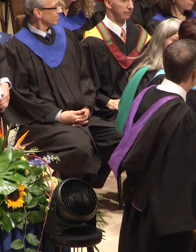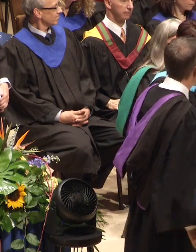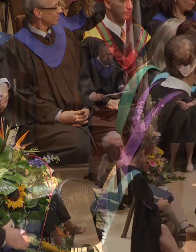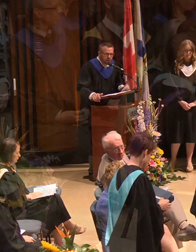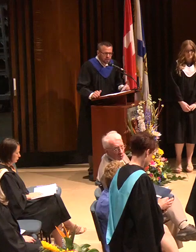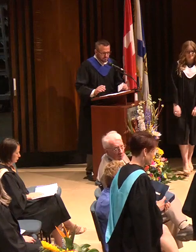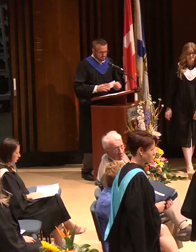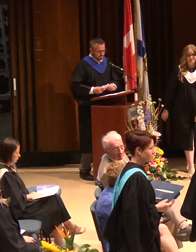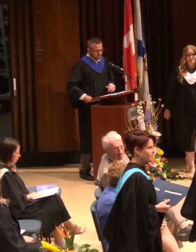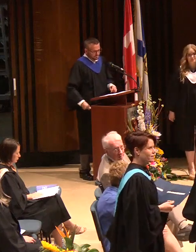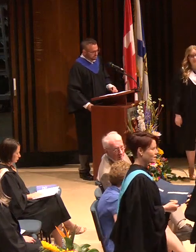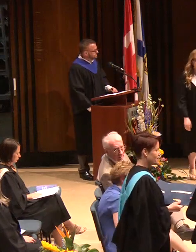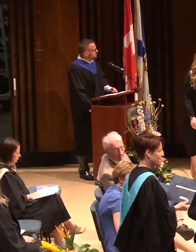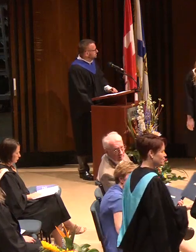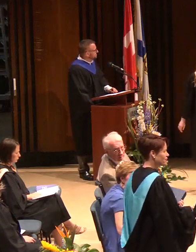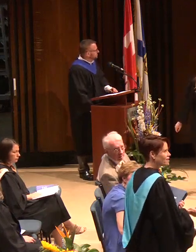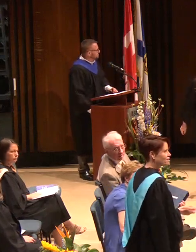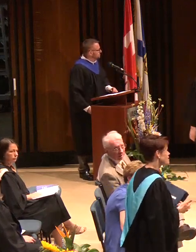Haley Clark.